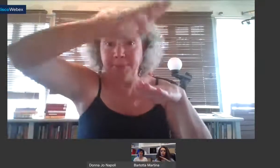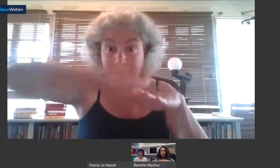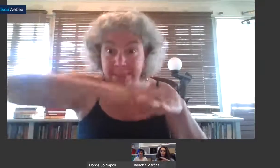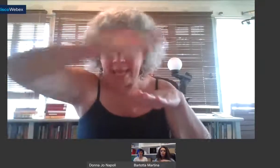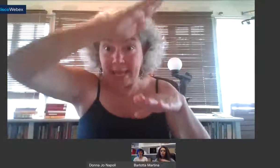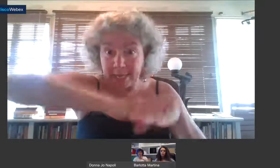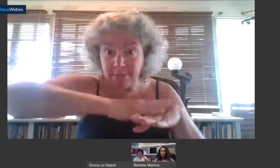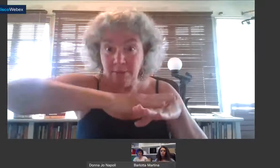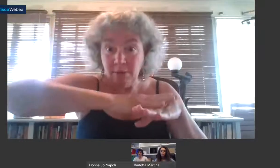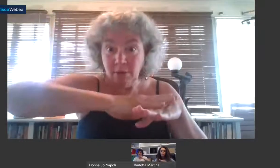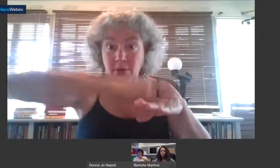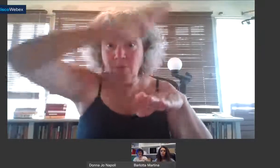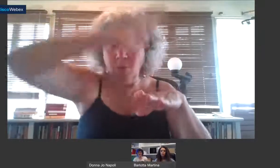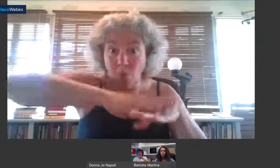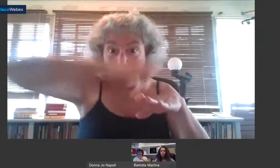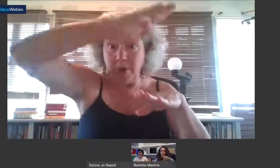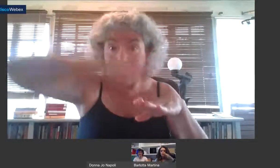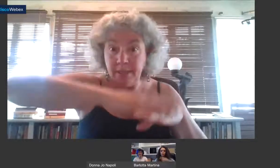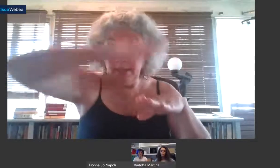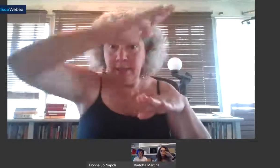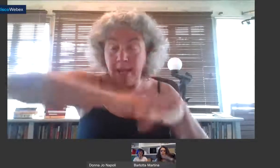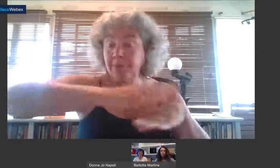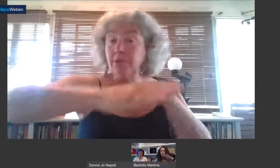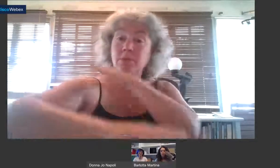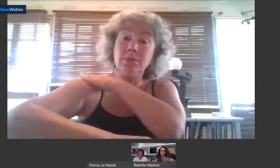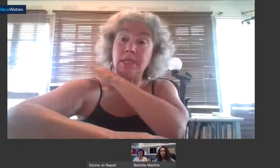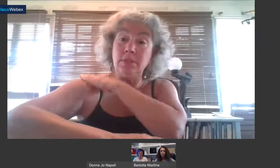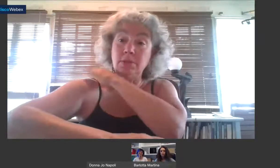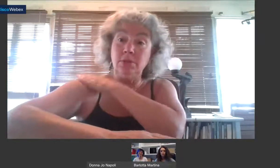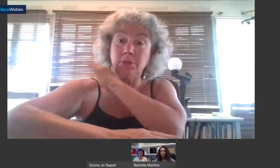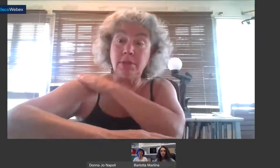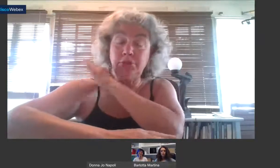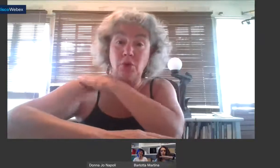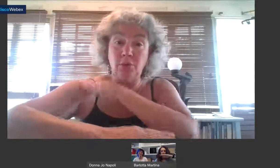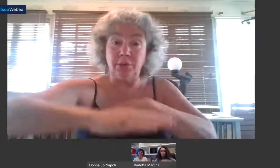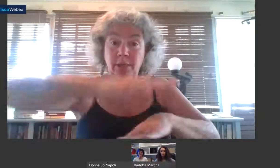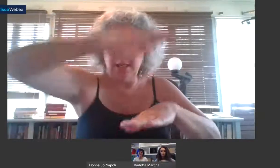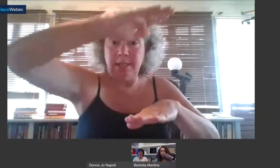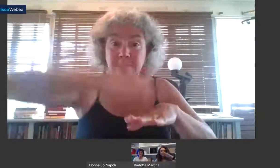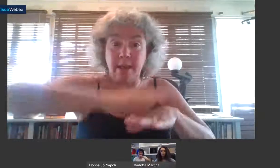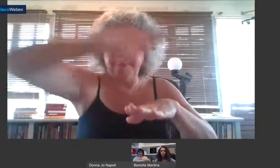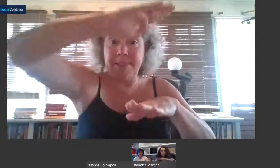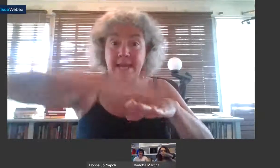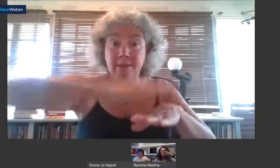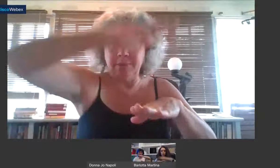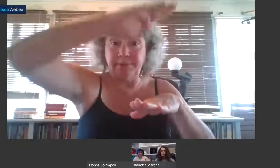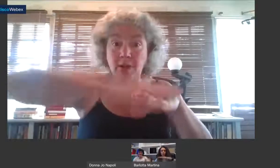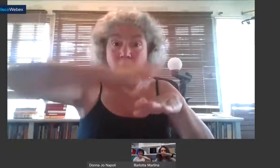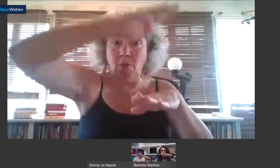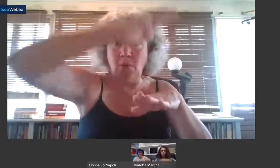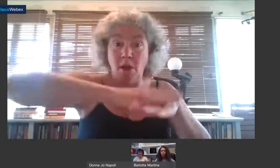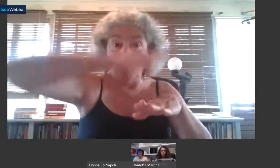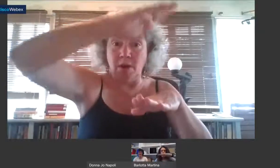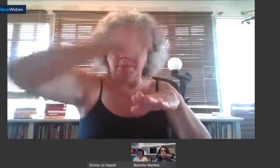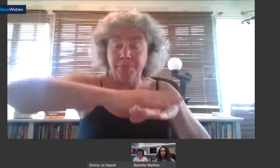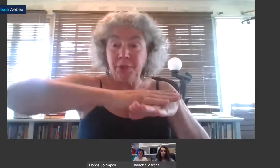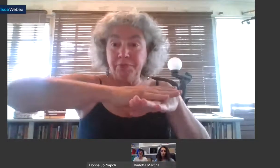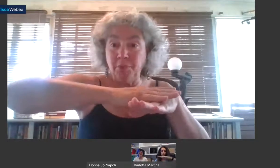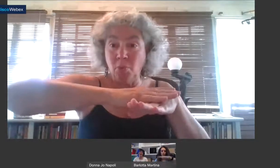doing that, worn, and they're using their shoulder. It's up and down of the whole arm for